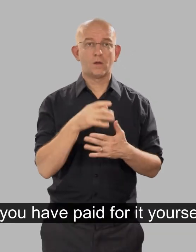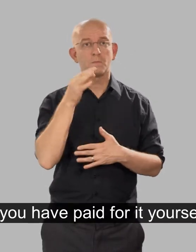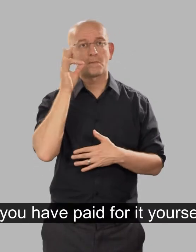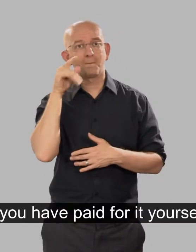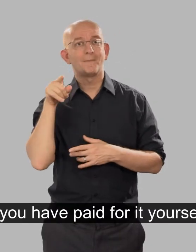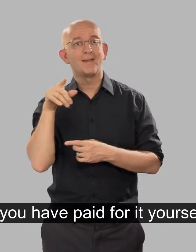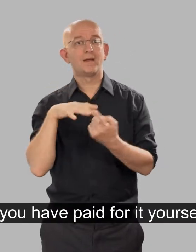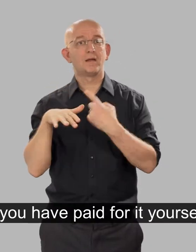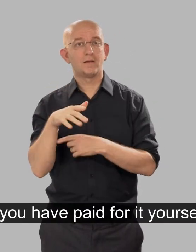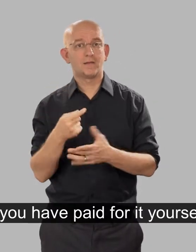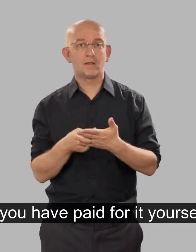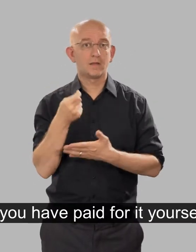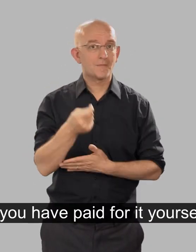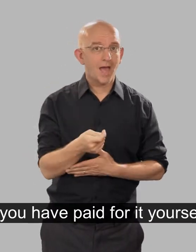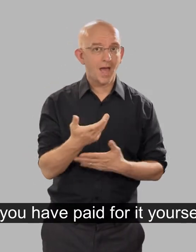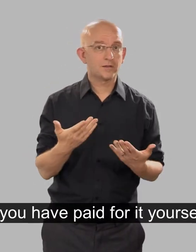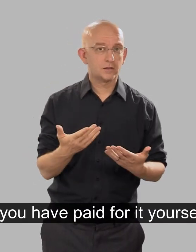paid for it yourself.